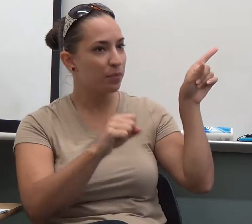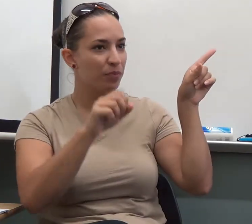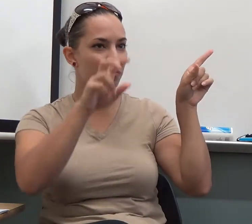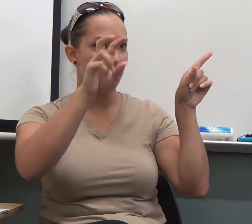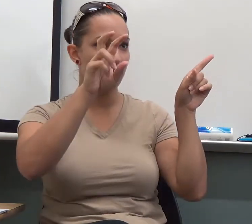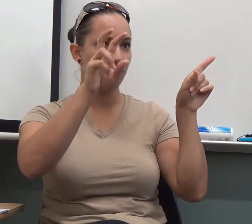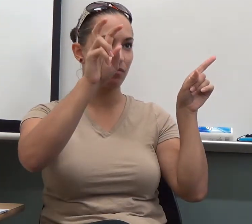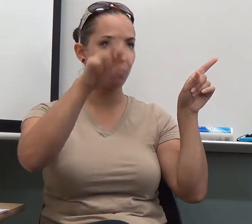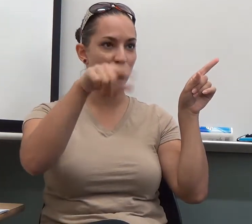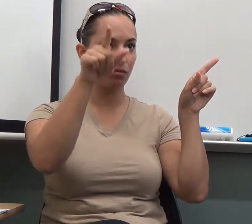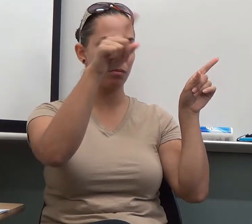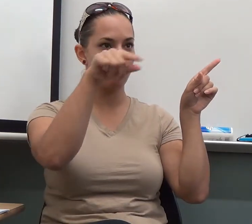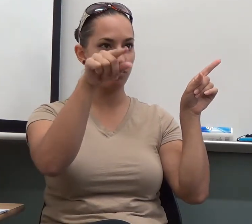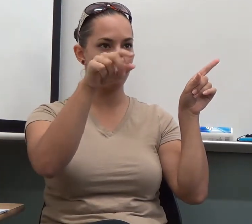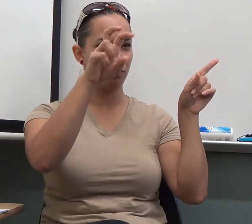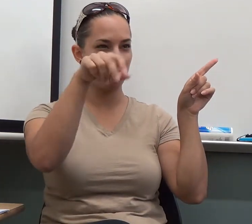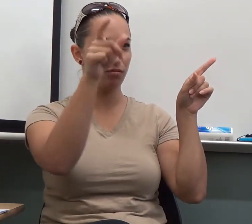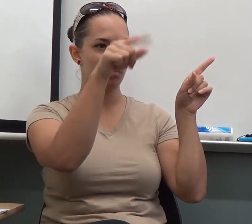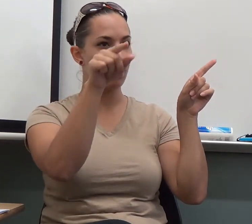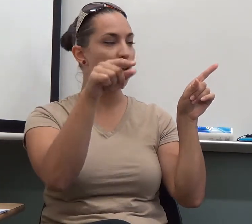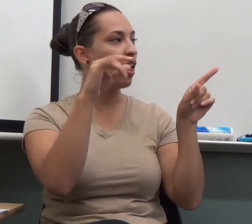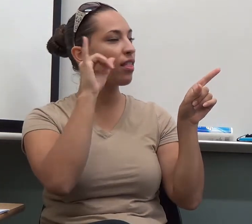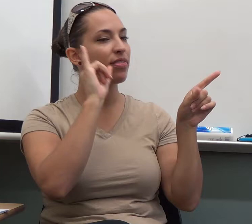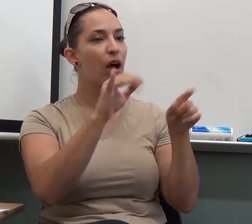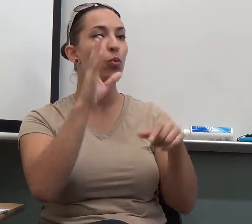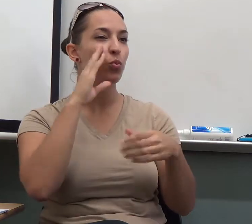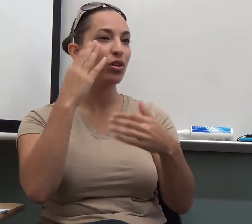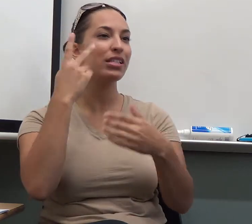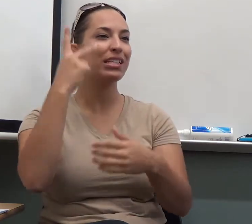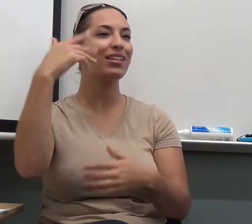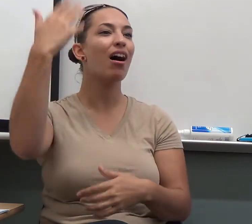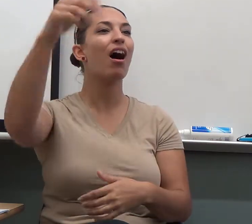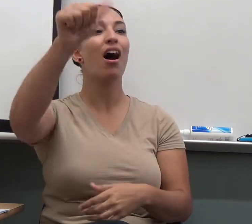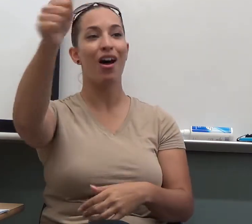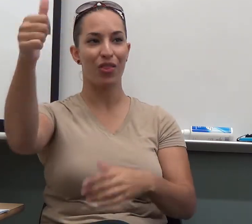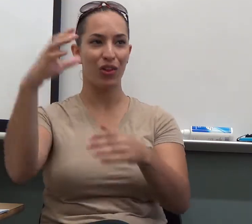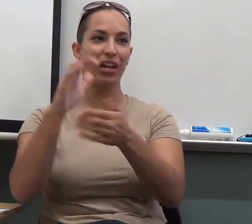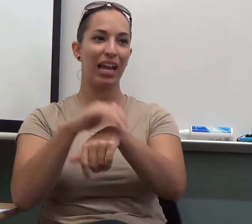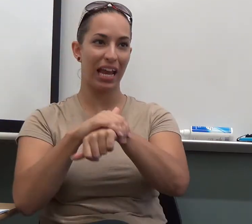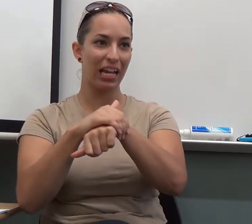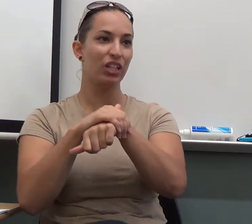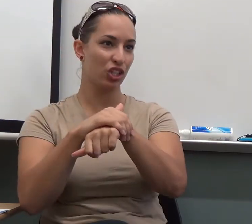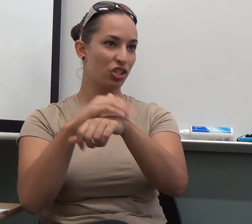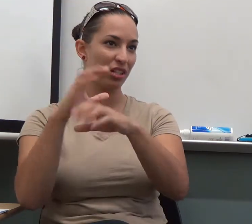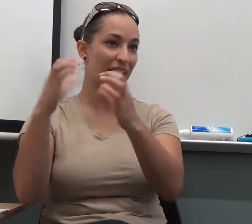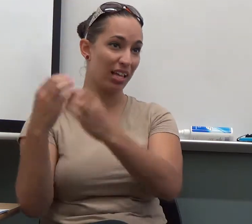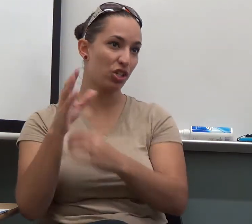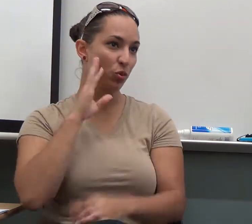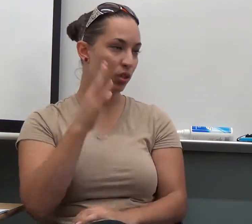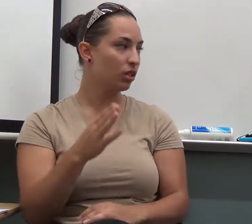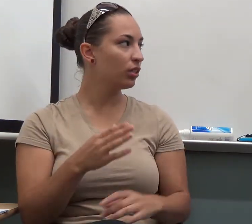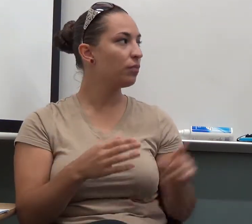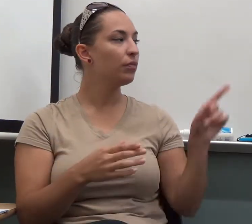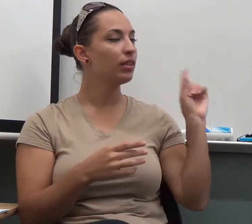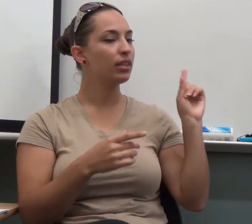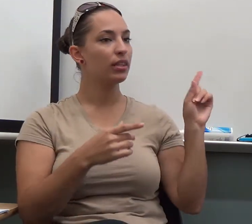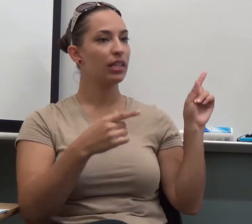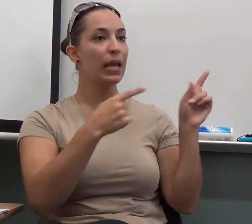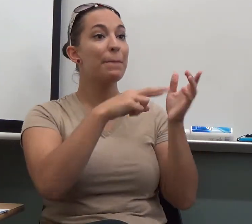in English classes past our class. Okay, you might see this. It means paragraph. Okay, I wrote the whole word with the symbol at the front of it, but I might not do that